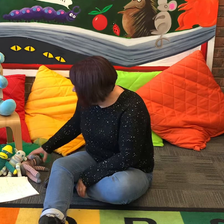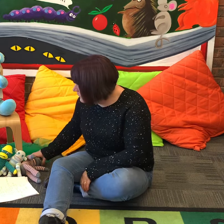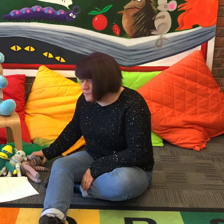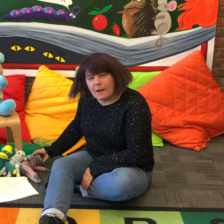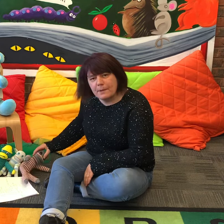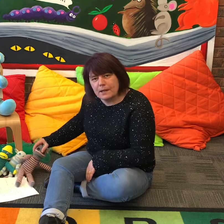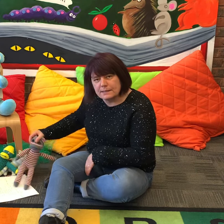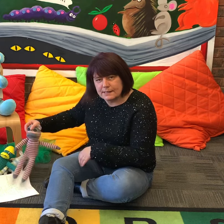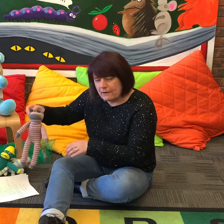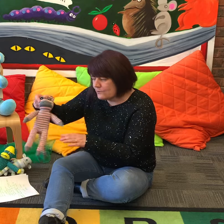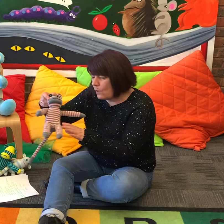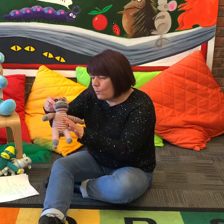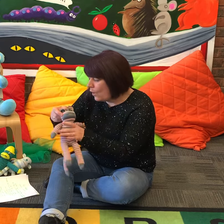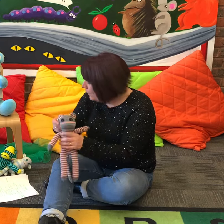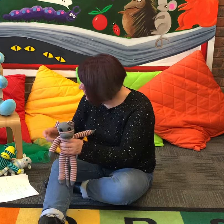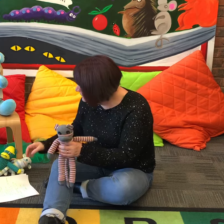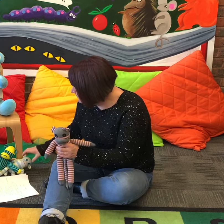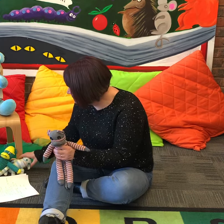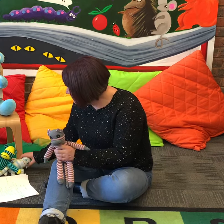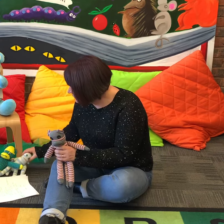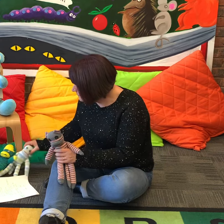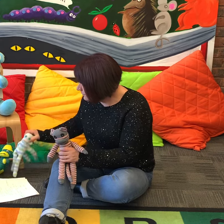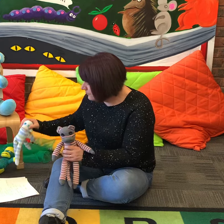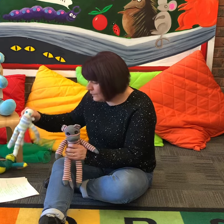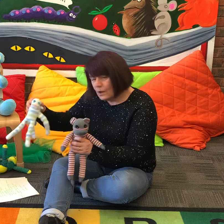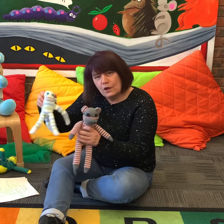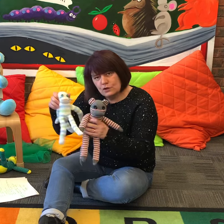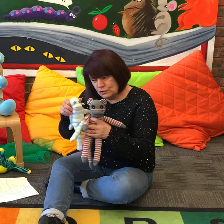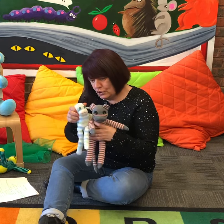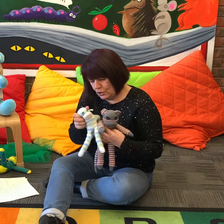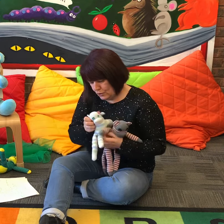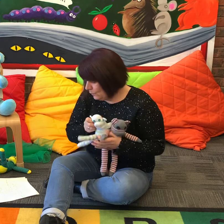got my monkeys here. I've got one, two,